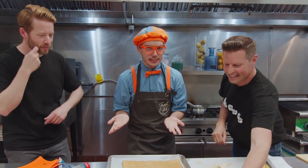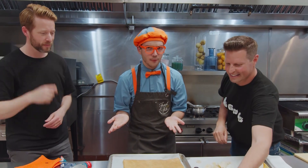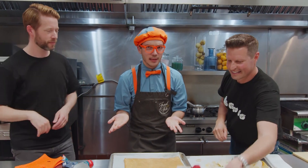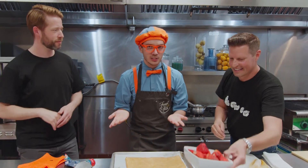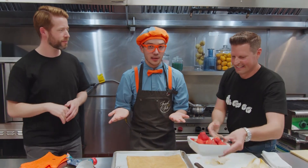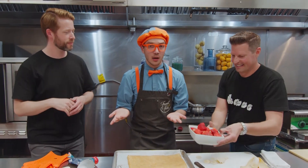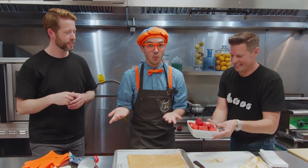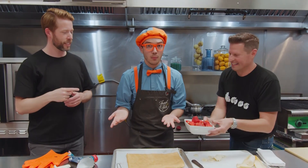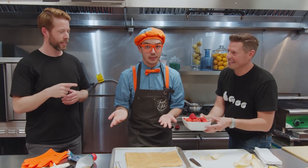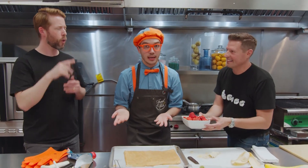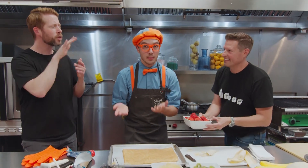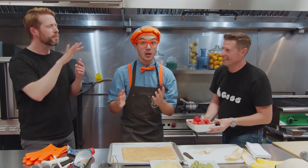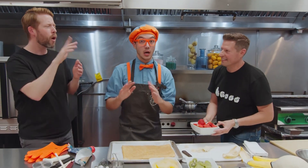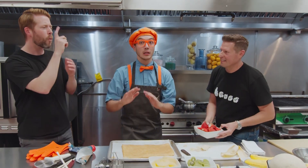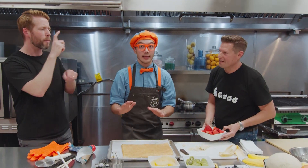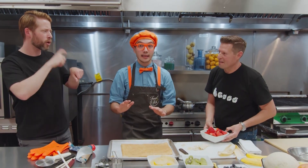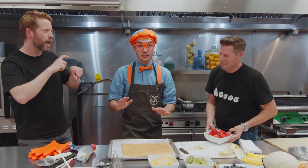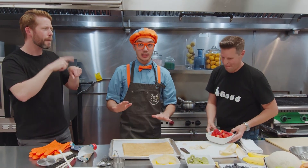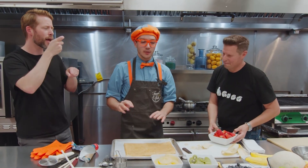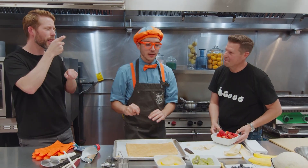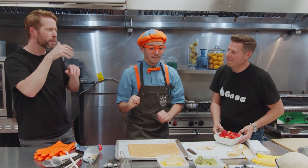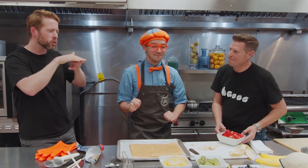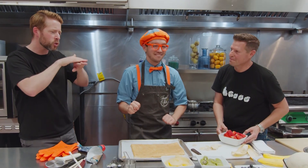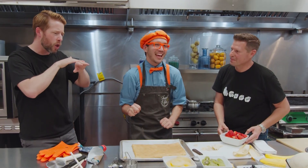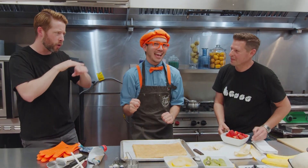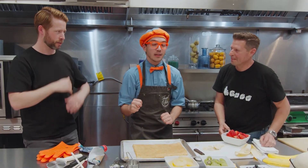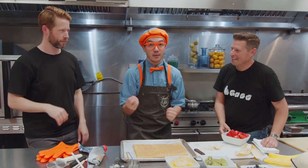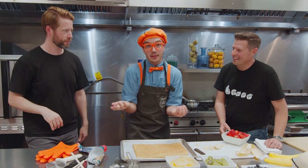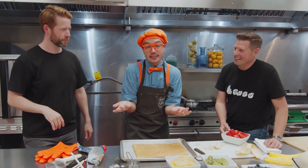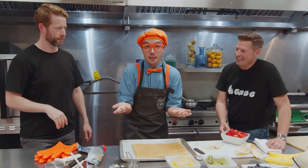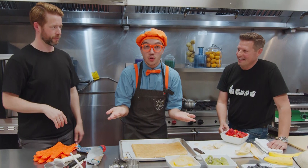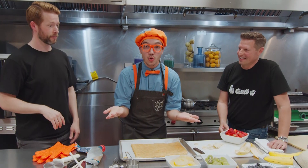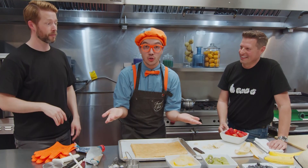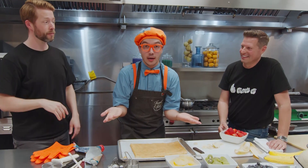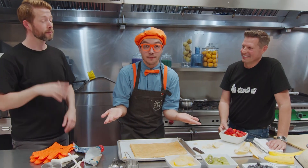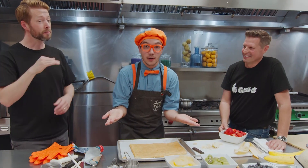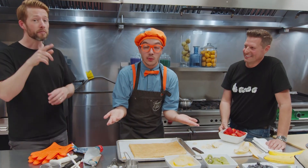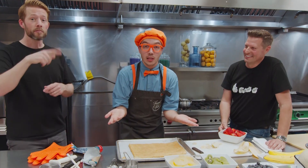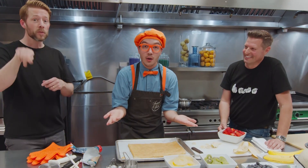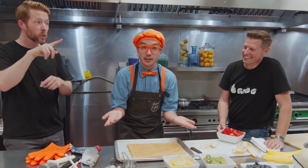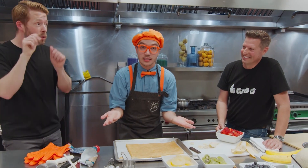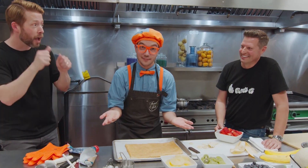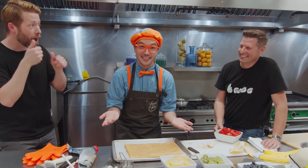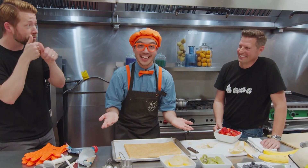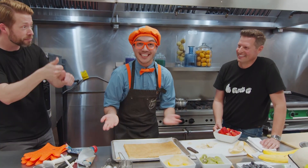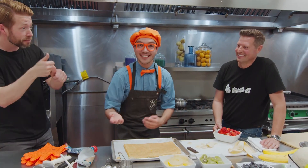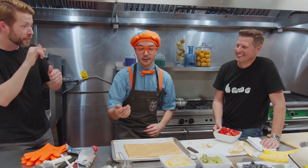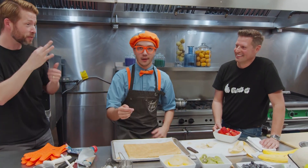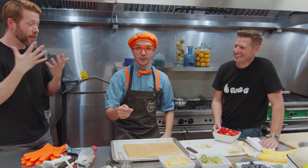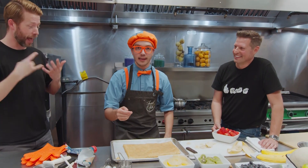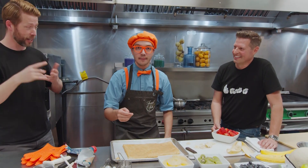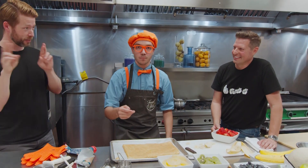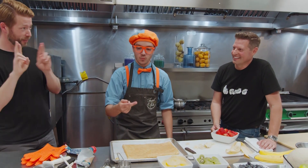Let's see if we can spell that one more time, a little slower. And this time, you can try to follow along with us if you like.